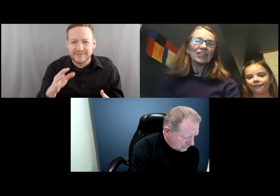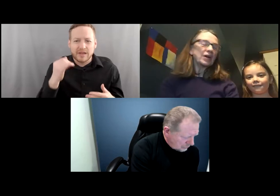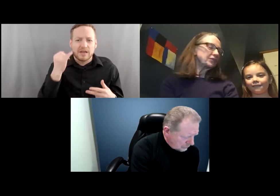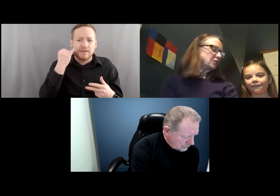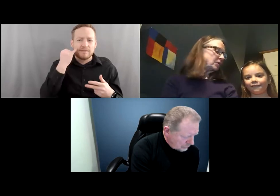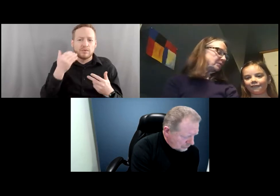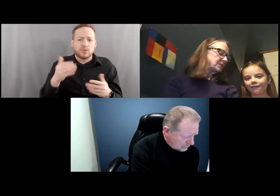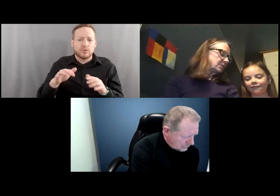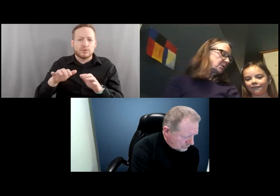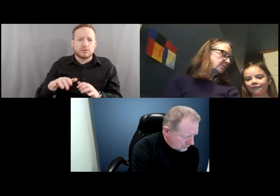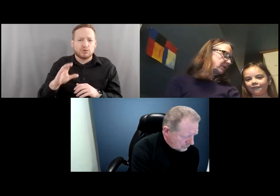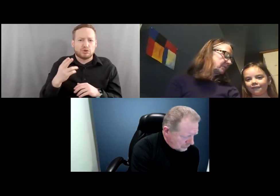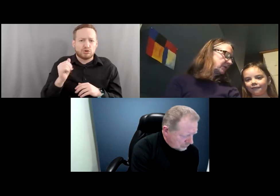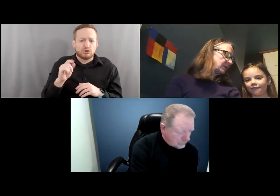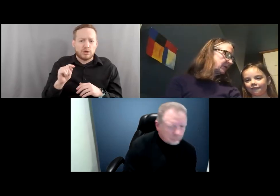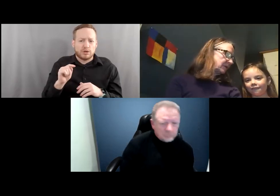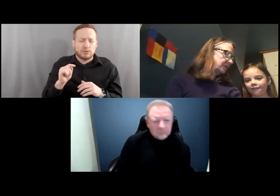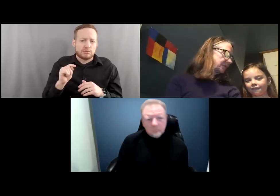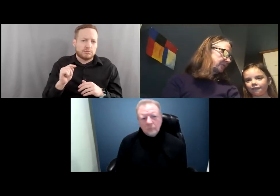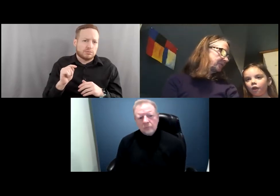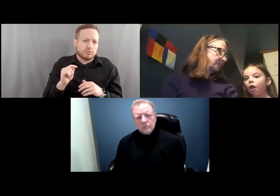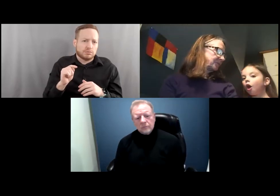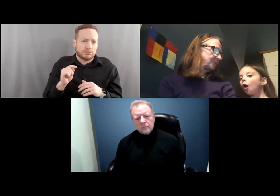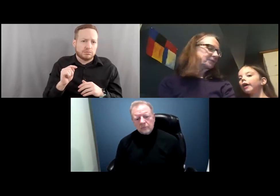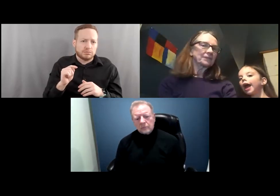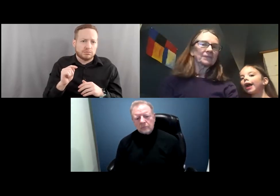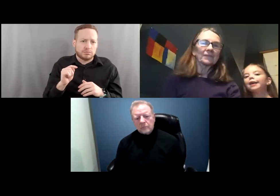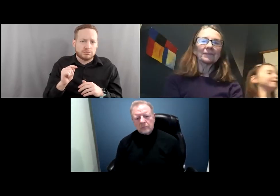Can you ask your boss to come up and get me